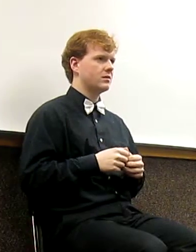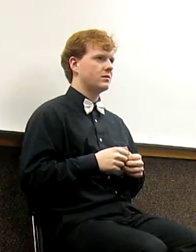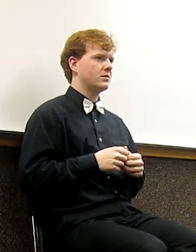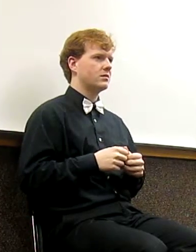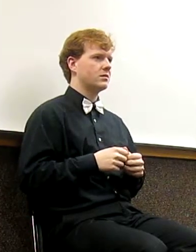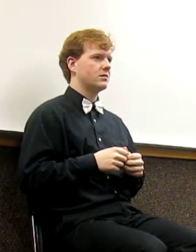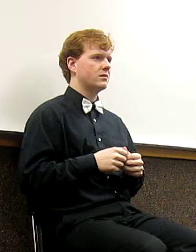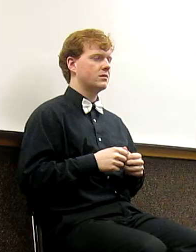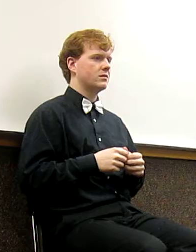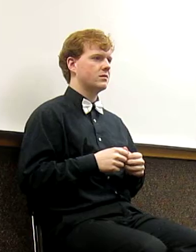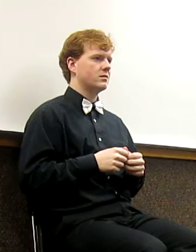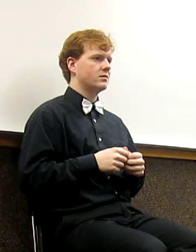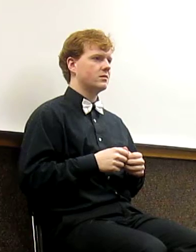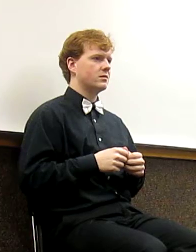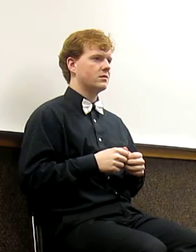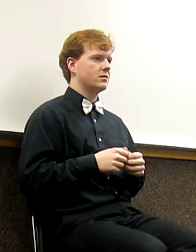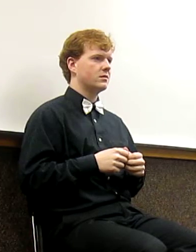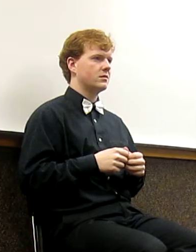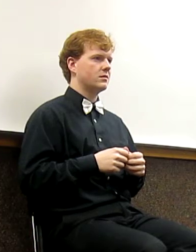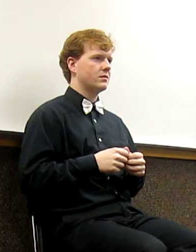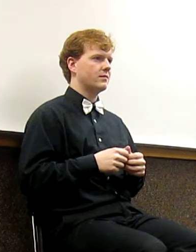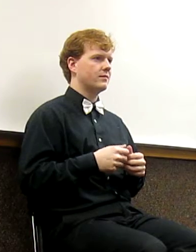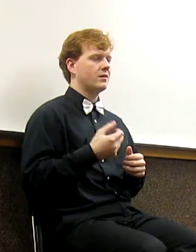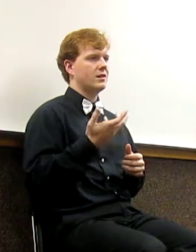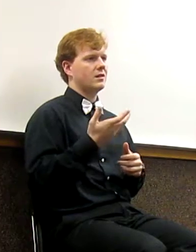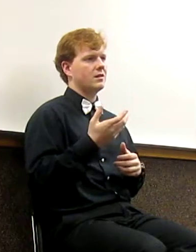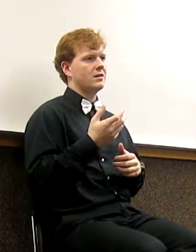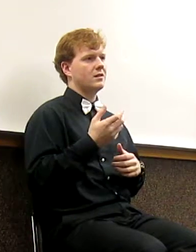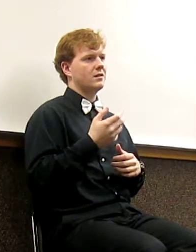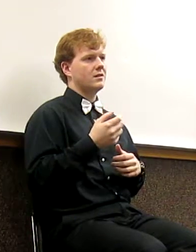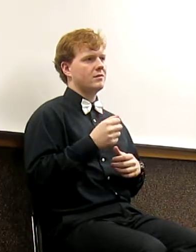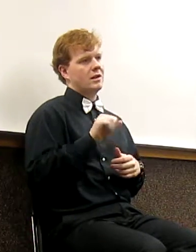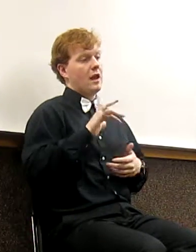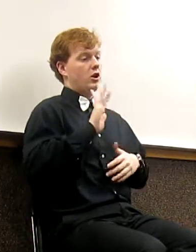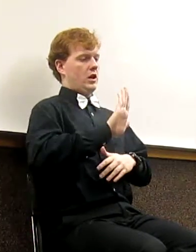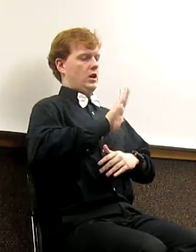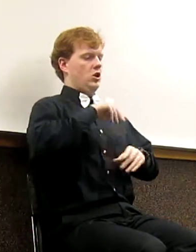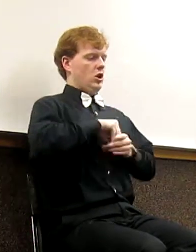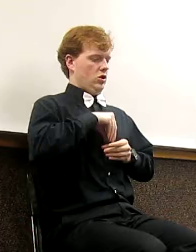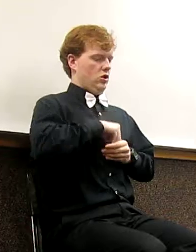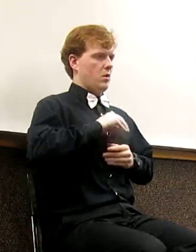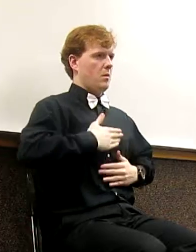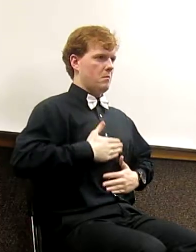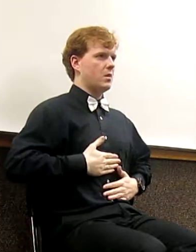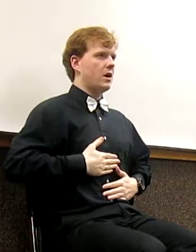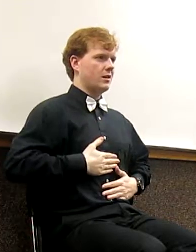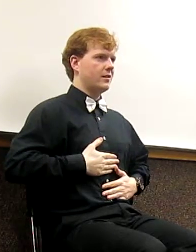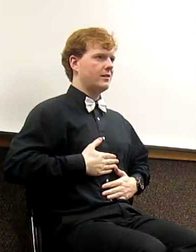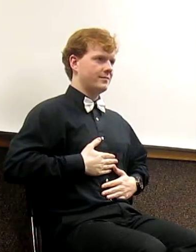fat to protect your body and cushion your organs. What are the 2 subcategories for fats?